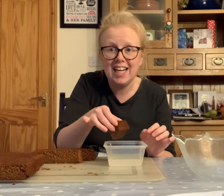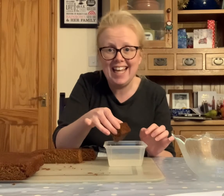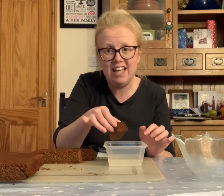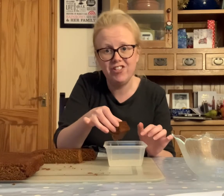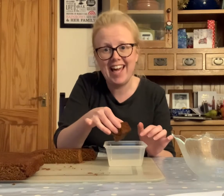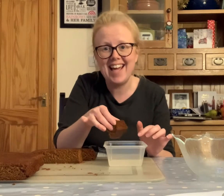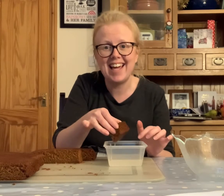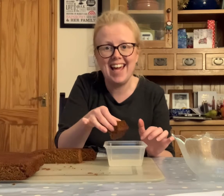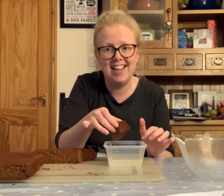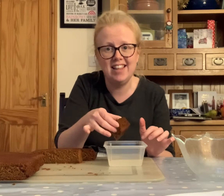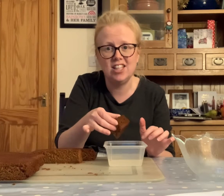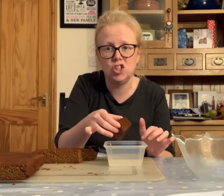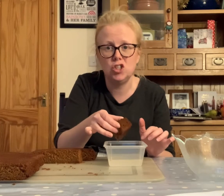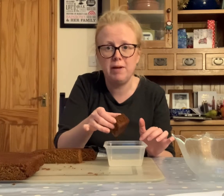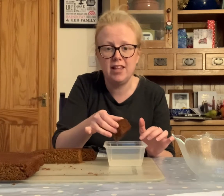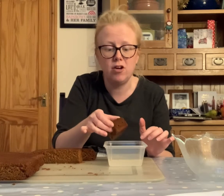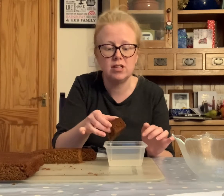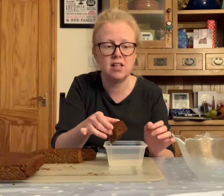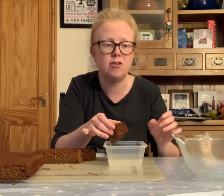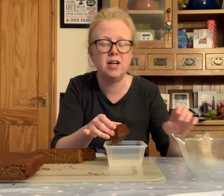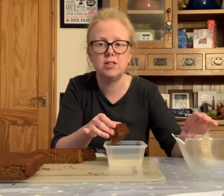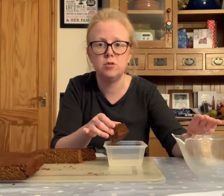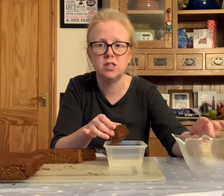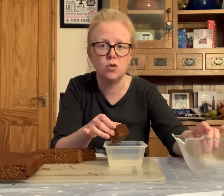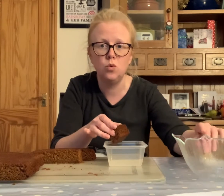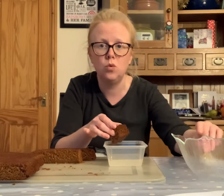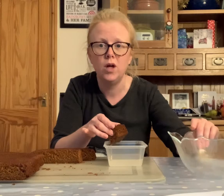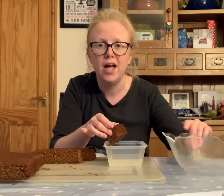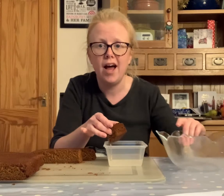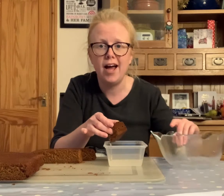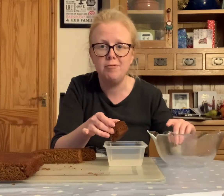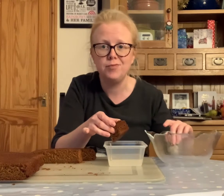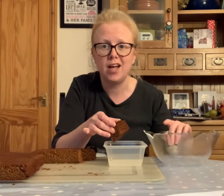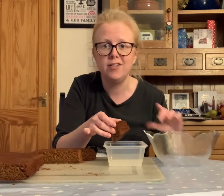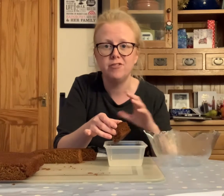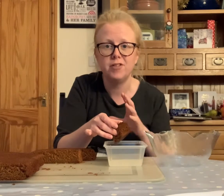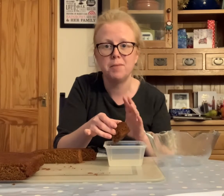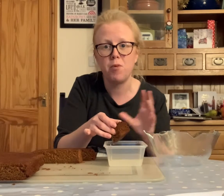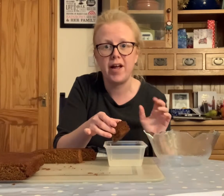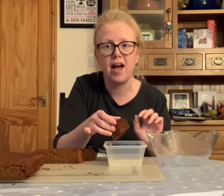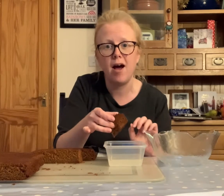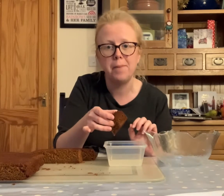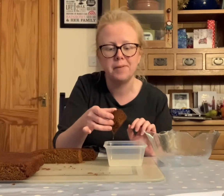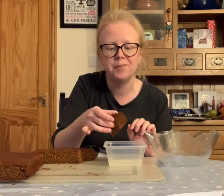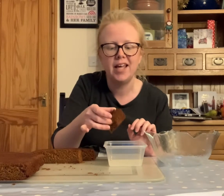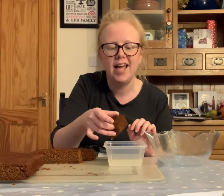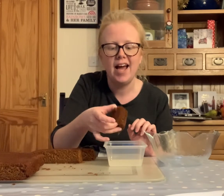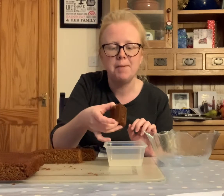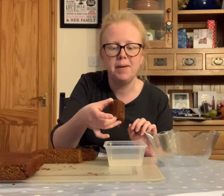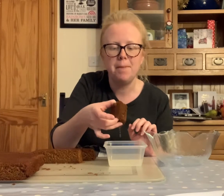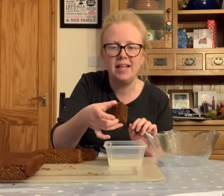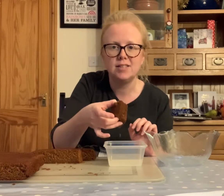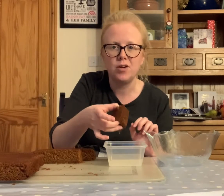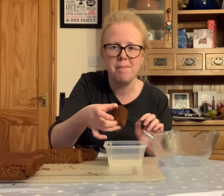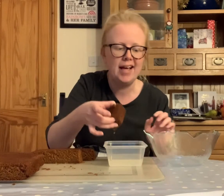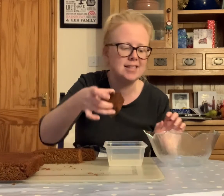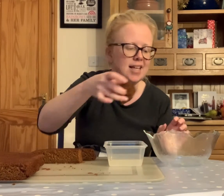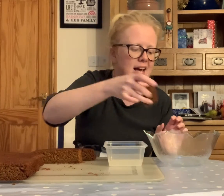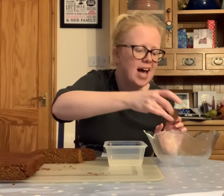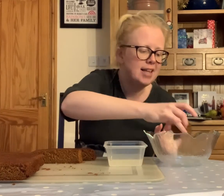leave the cake in the ginger beer though, because otherwise it would all kind of break up and be a big soggy mess. And then we're going